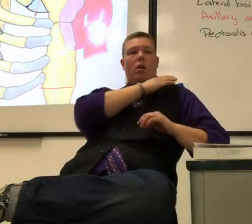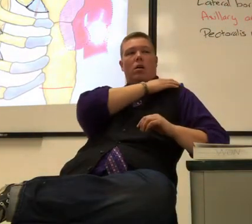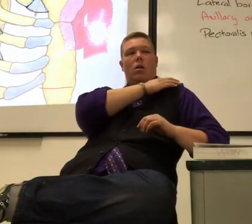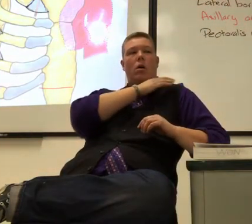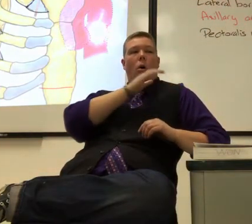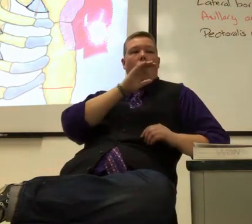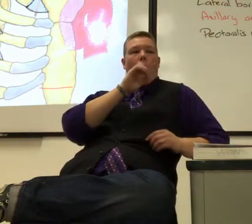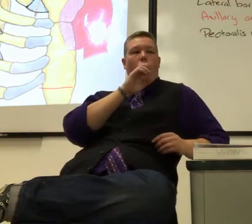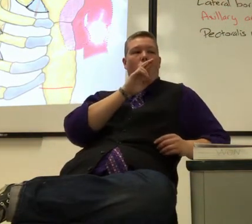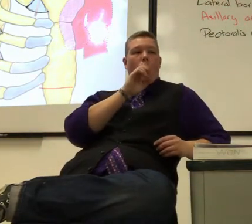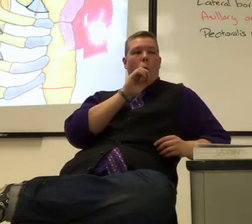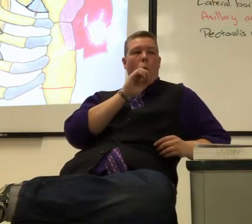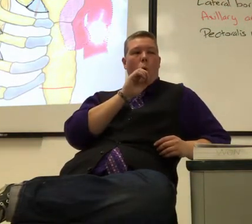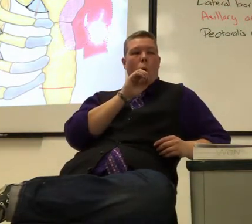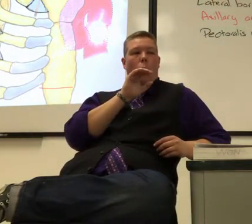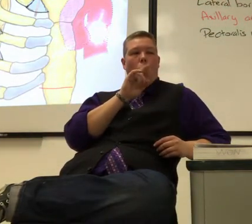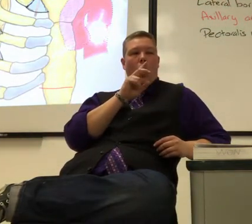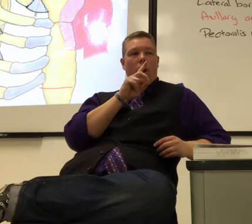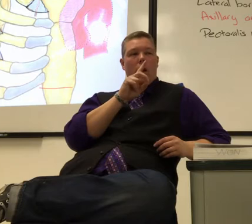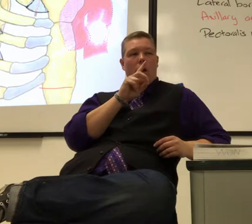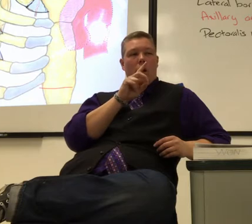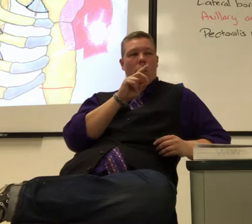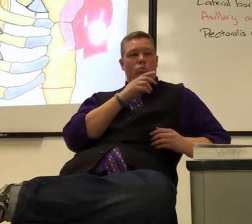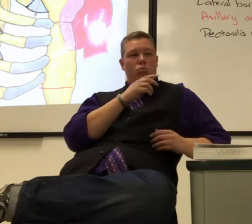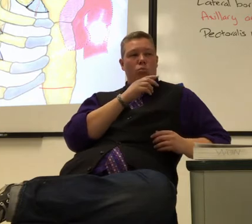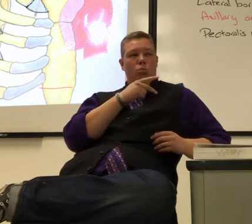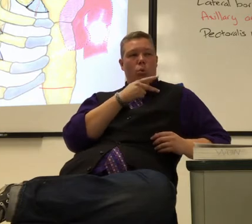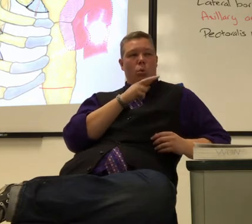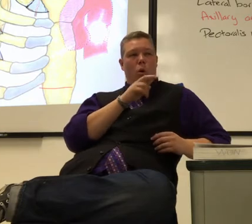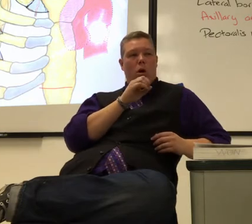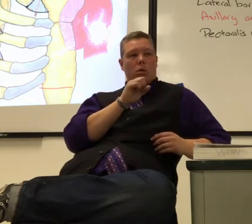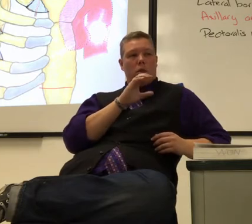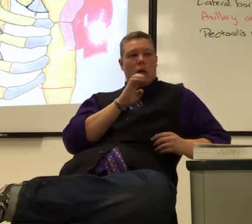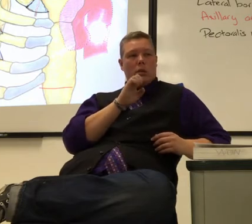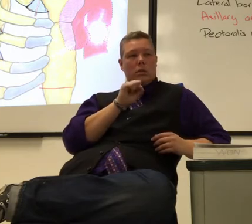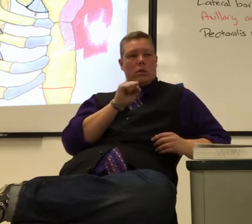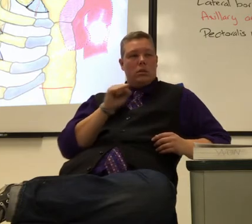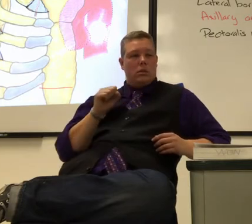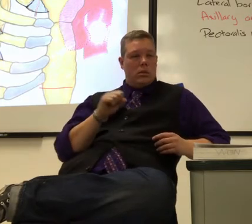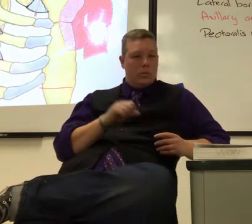It goes over the axillary artery.